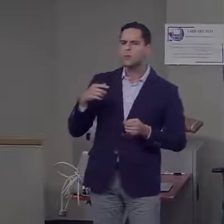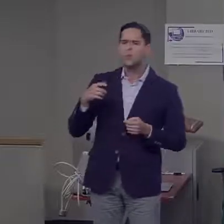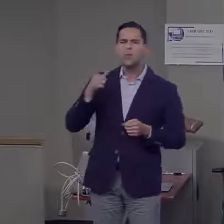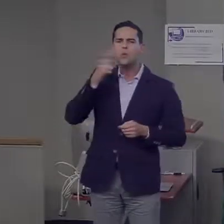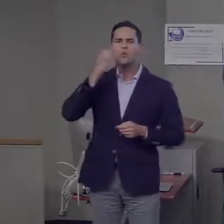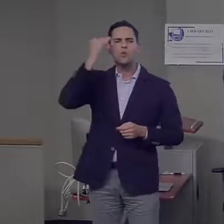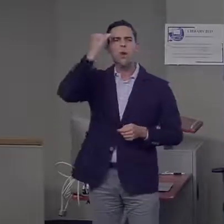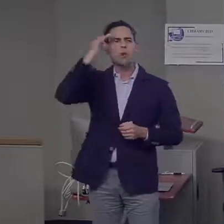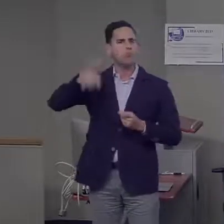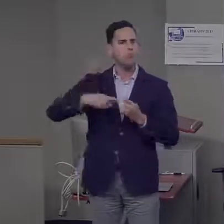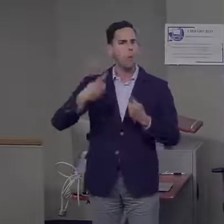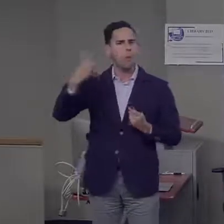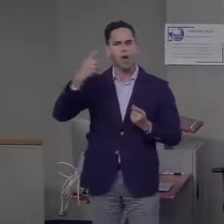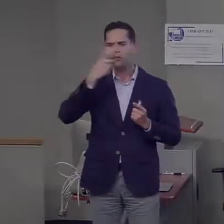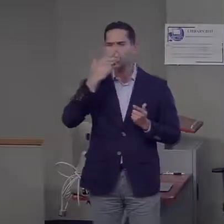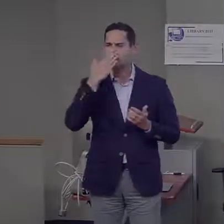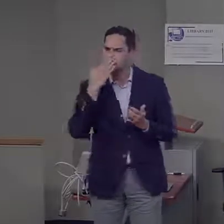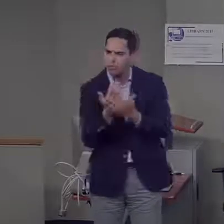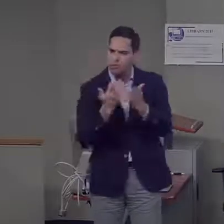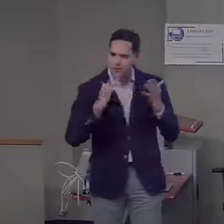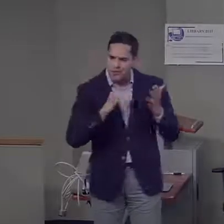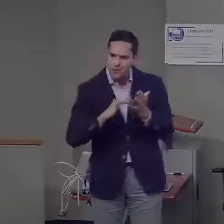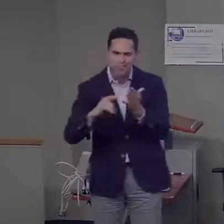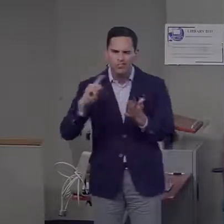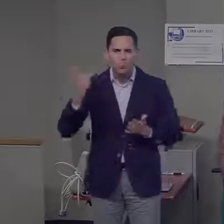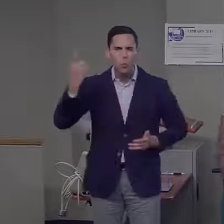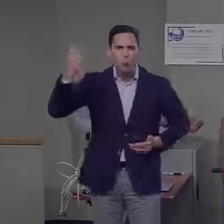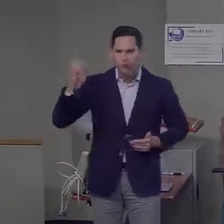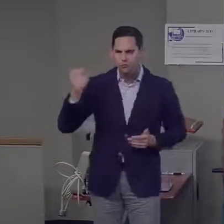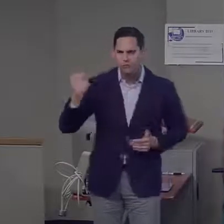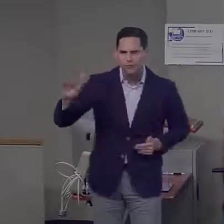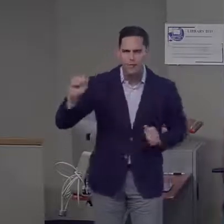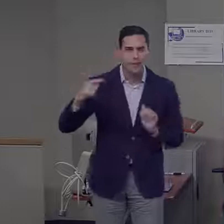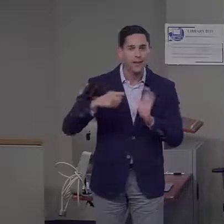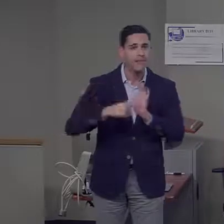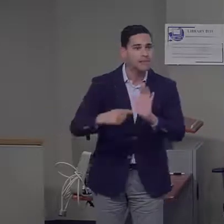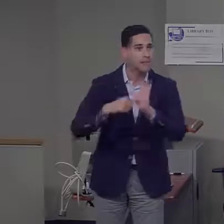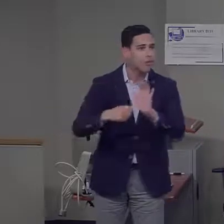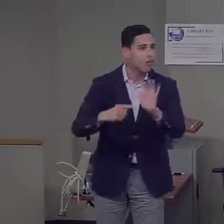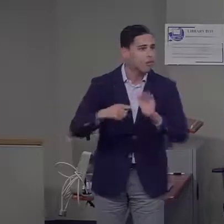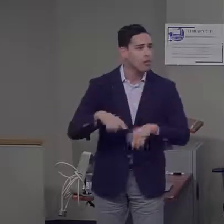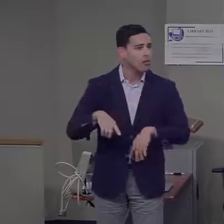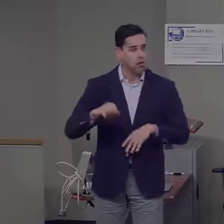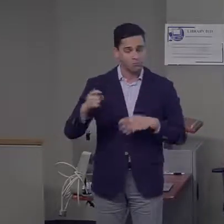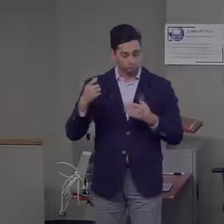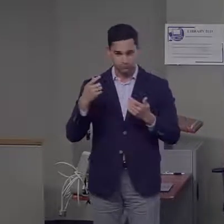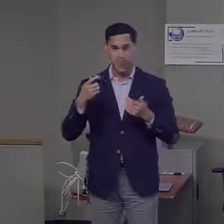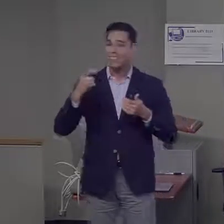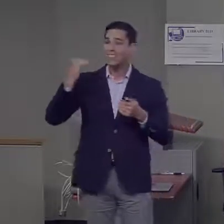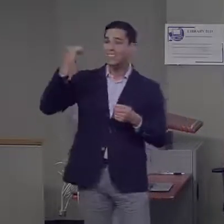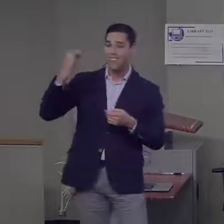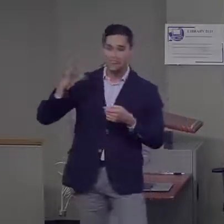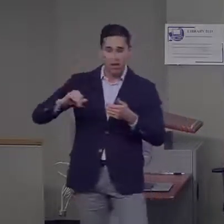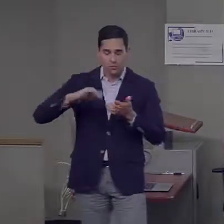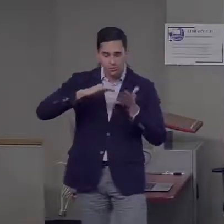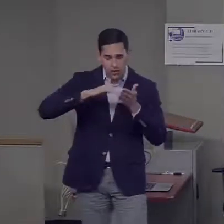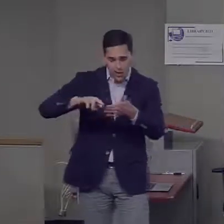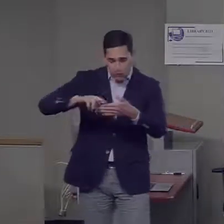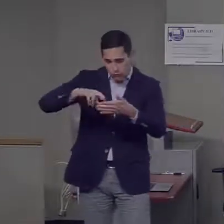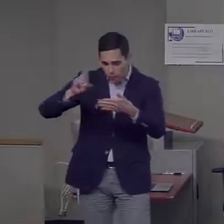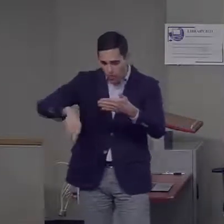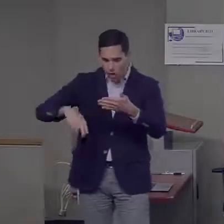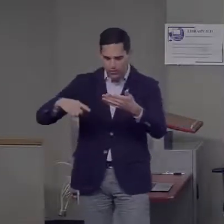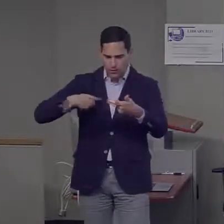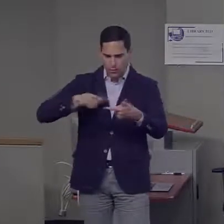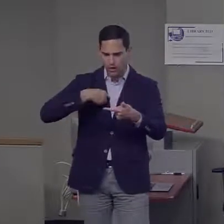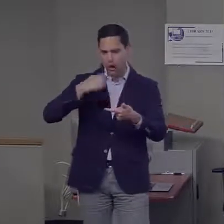one study, just one study, that was so completely definitive that it was ready to put into the